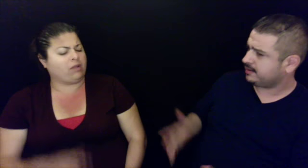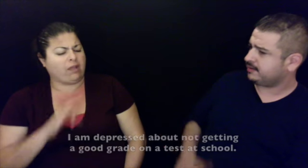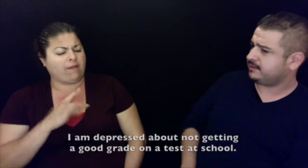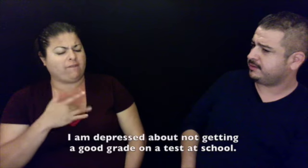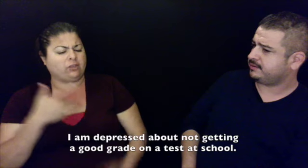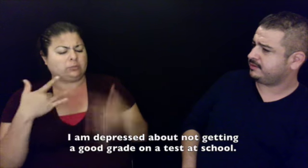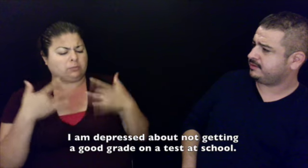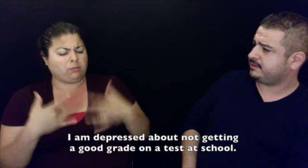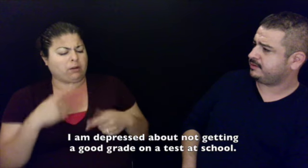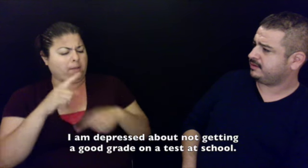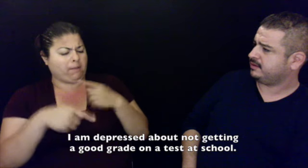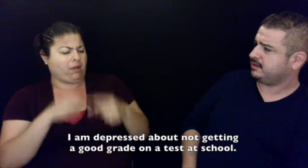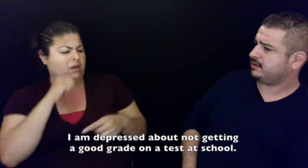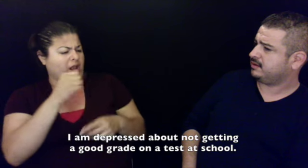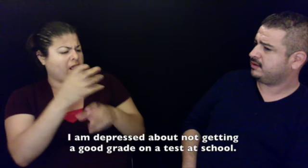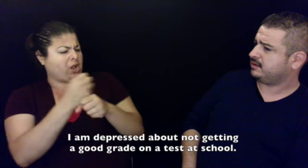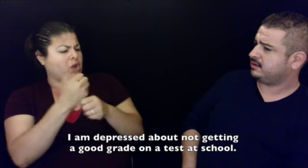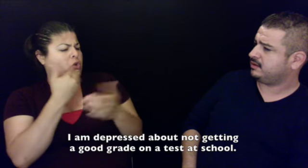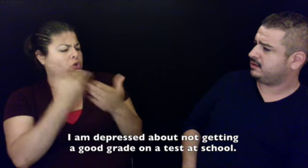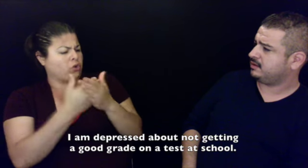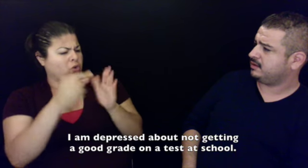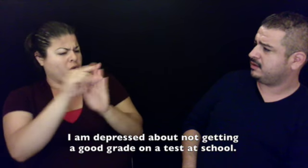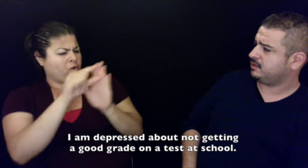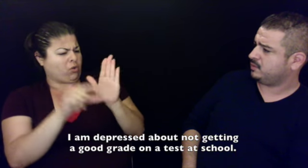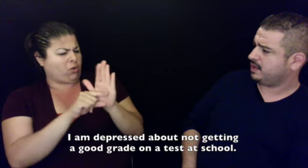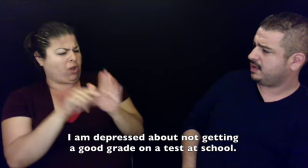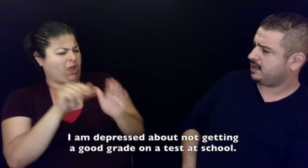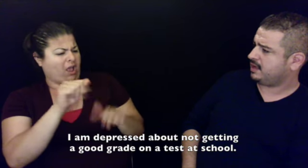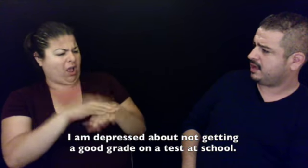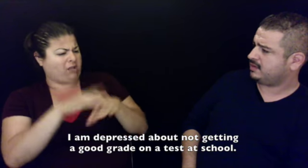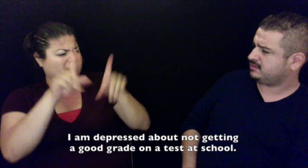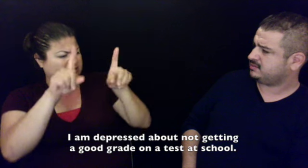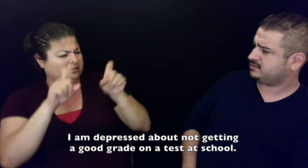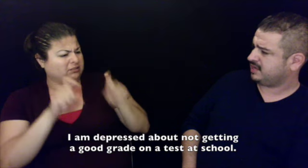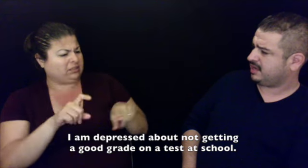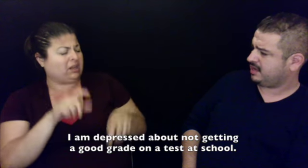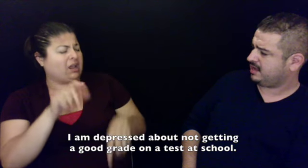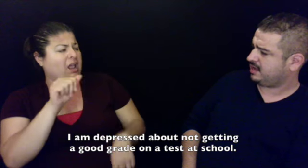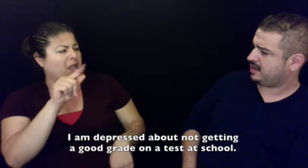happened? I am depressed about not getting a good grade on a test at school.